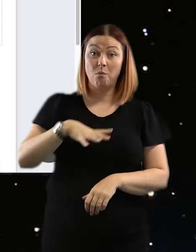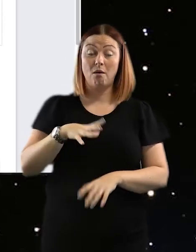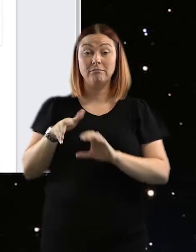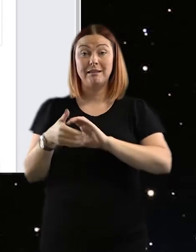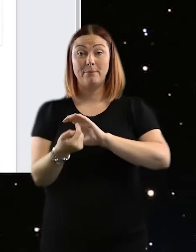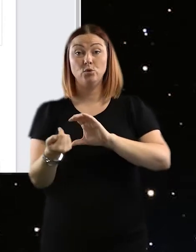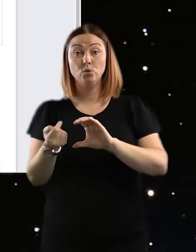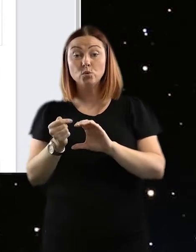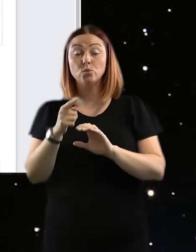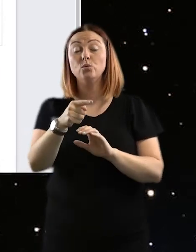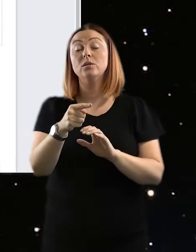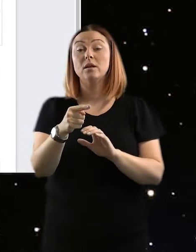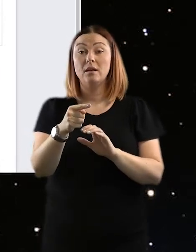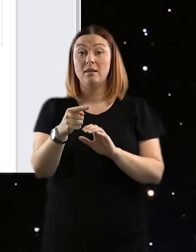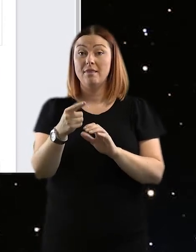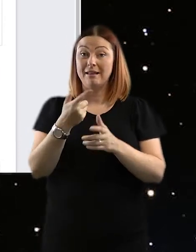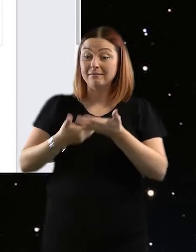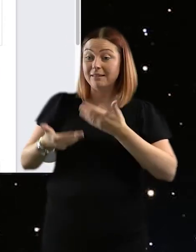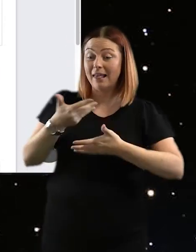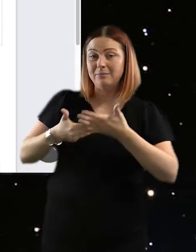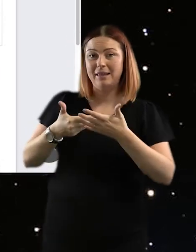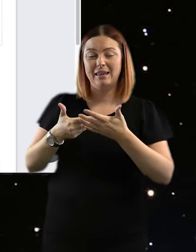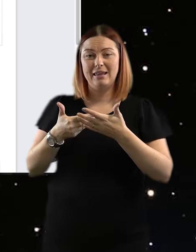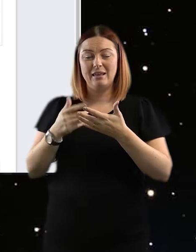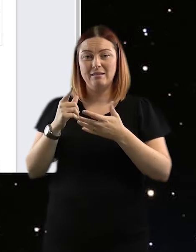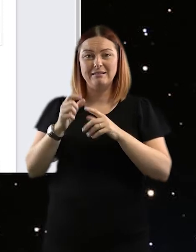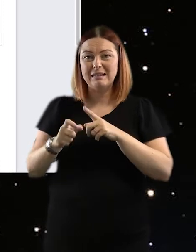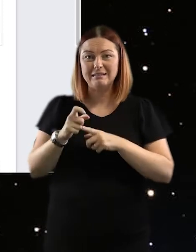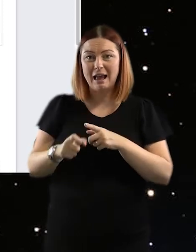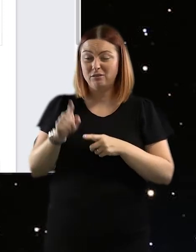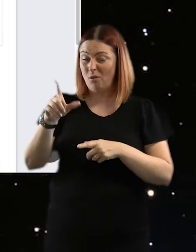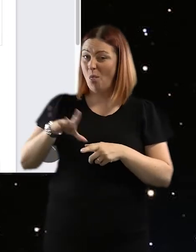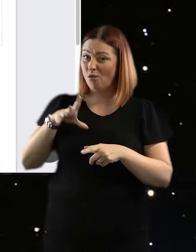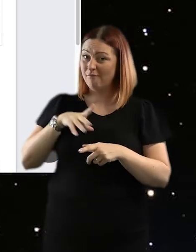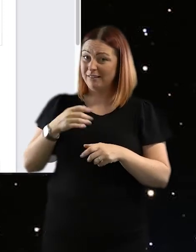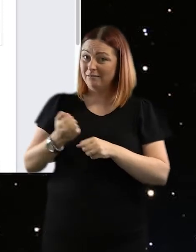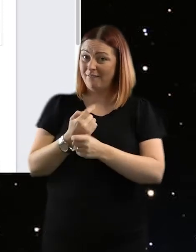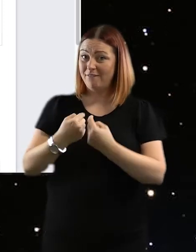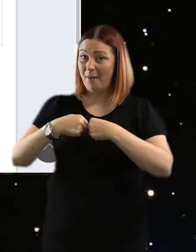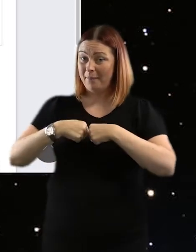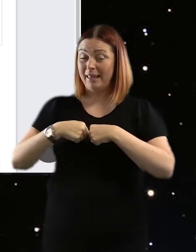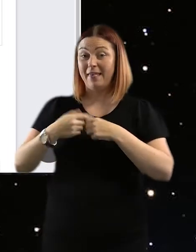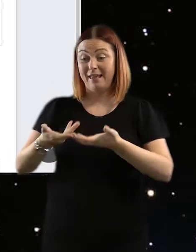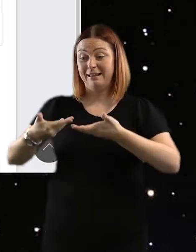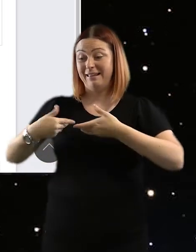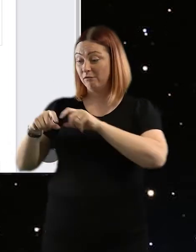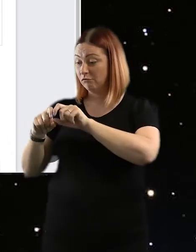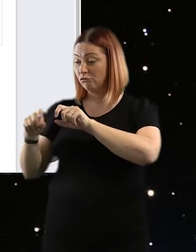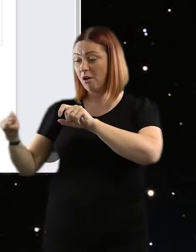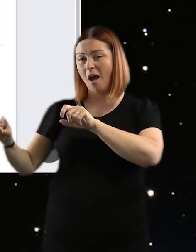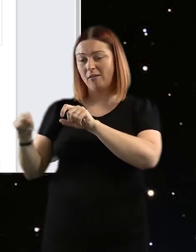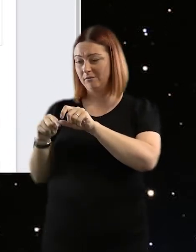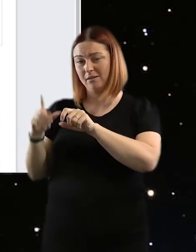details of the exposure time, the instrumentation, etc., which it's done for me. And again, it's giving me this chart just as a sort of last